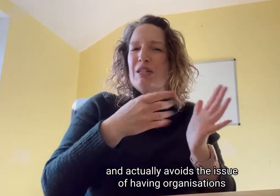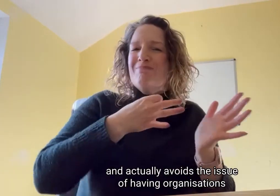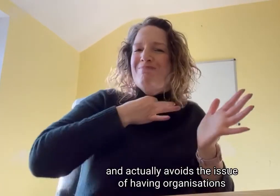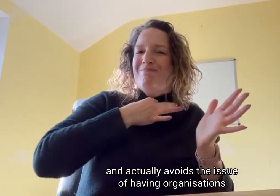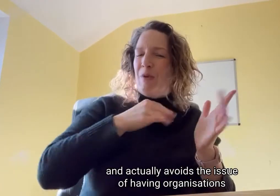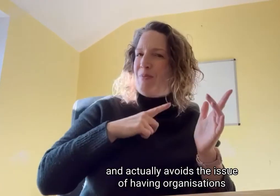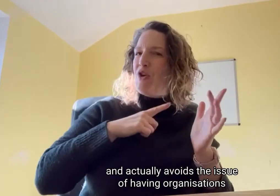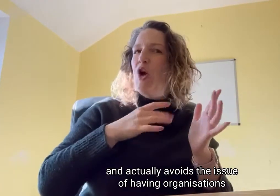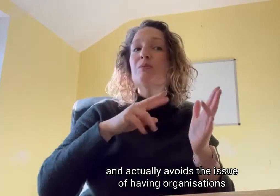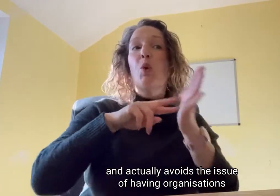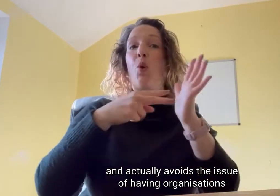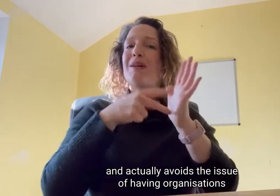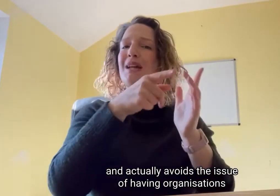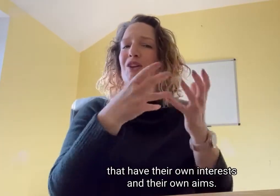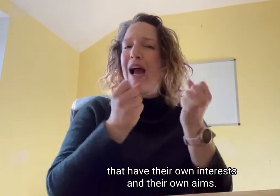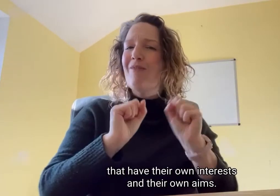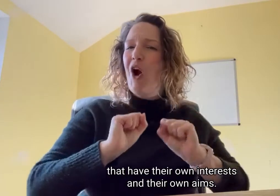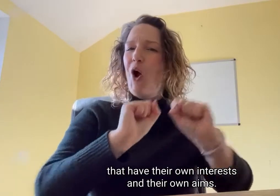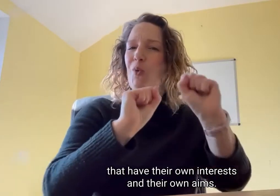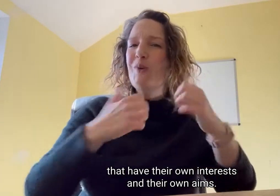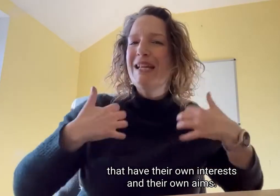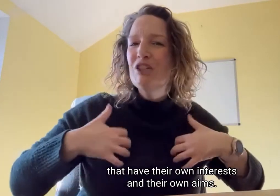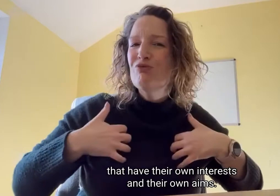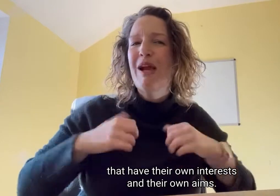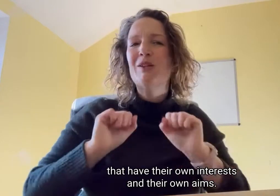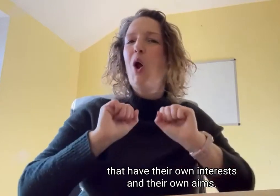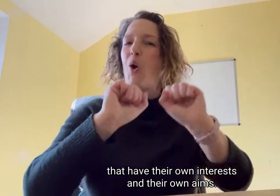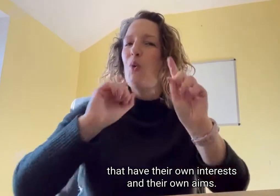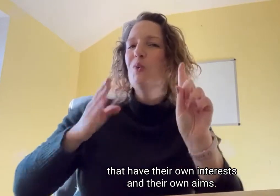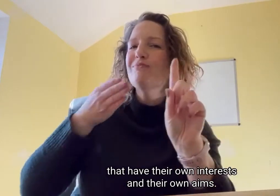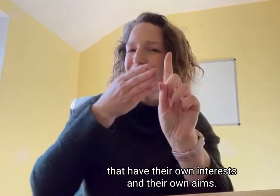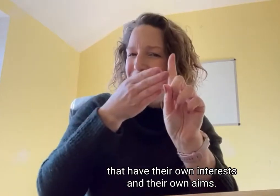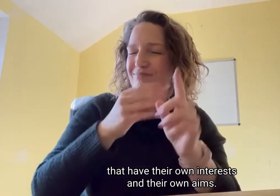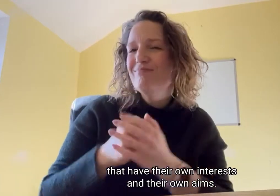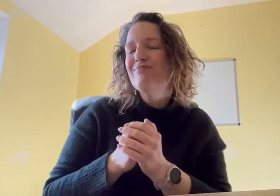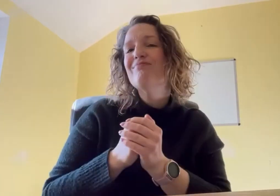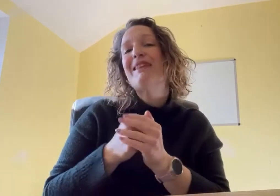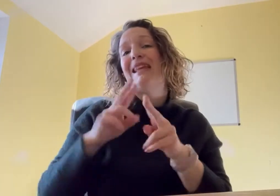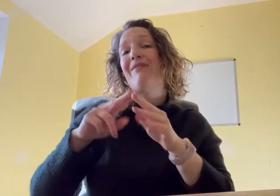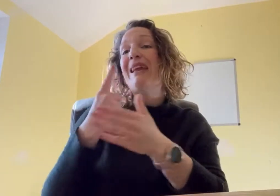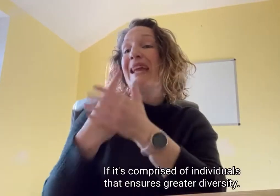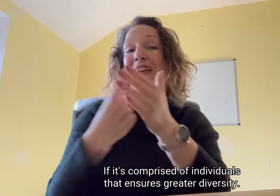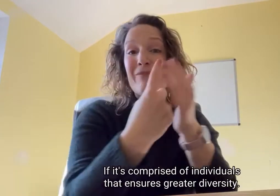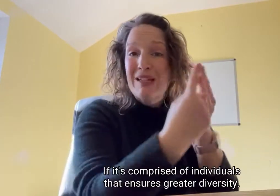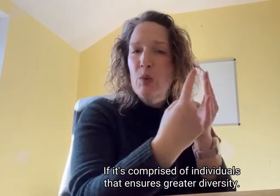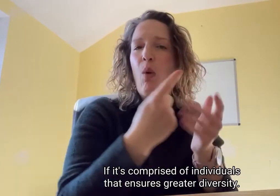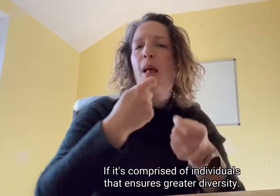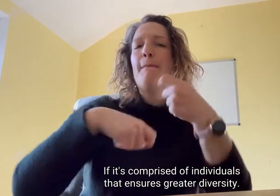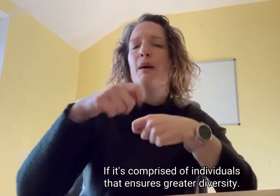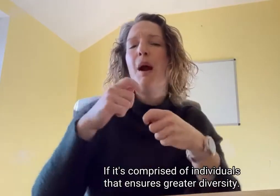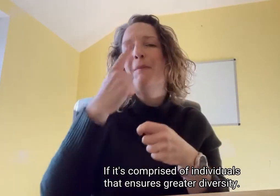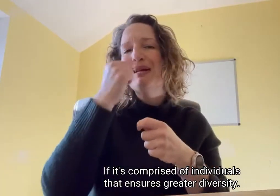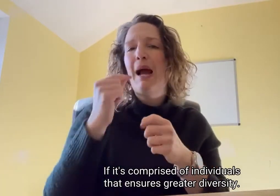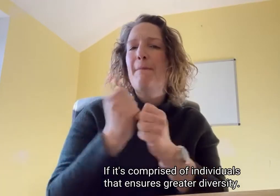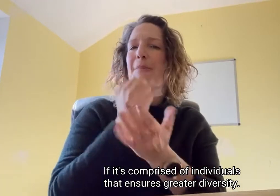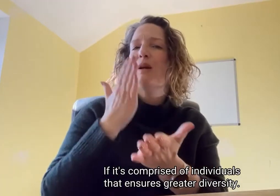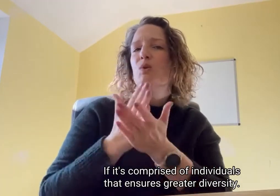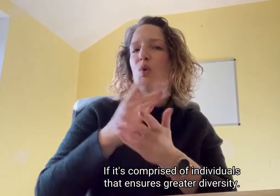of having organisations that have their own interests and their own aims. If it's comprised of individuals, that ensures